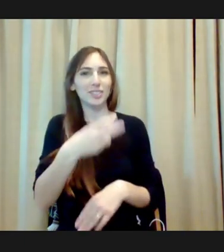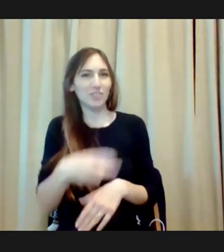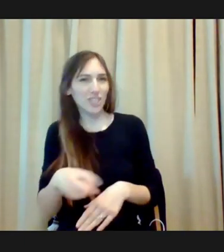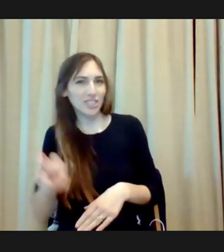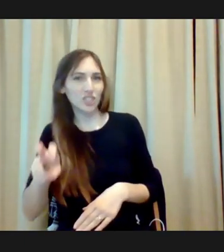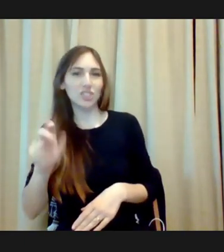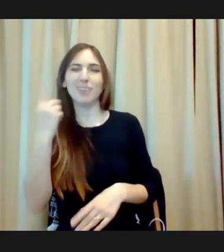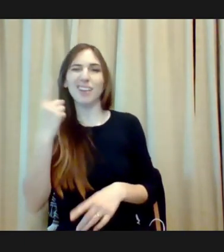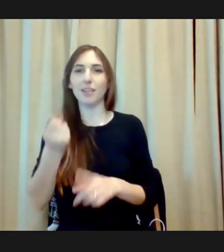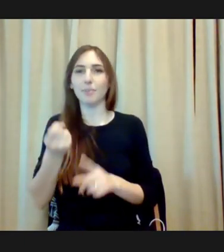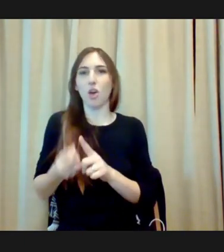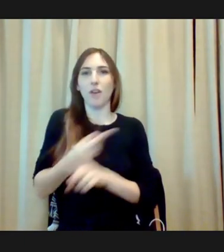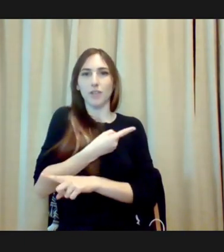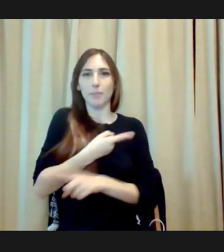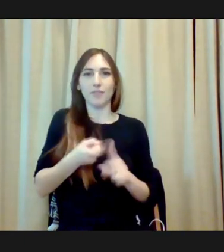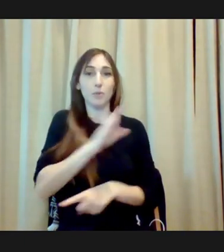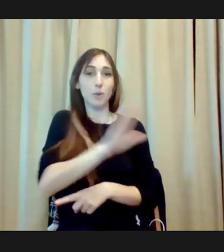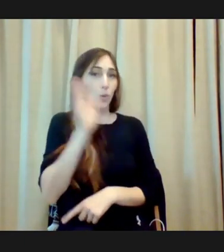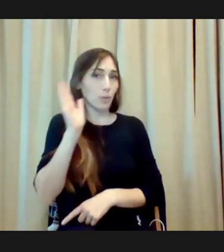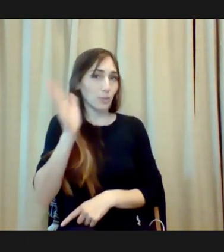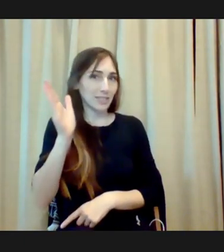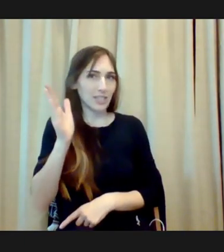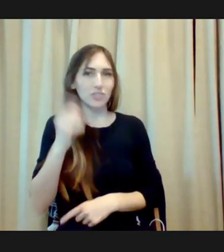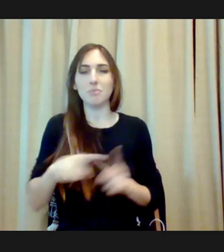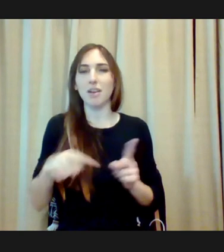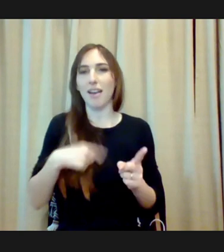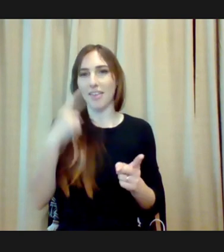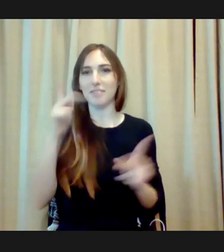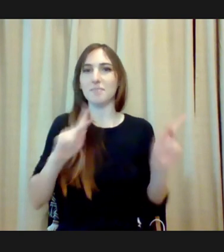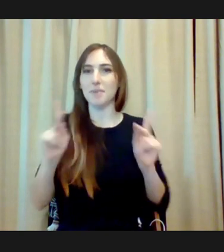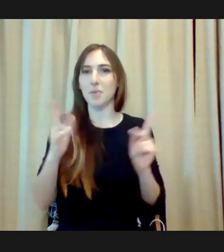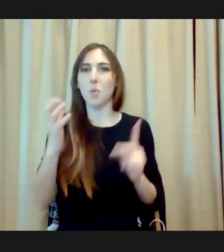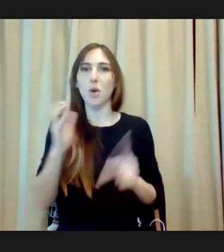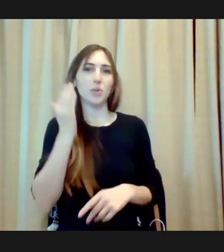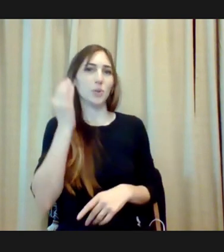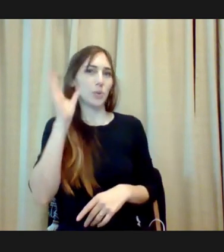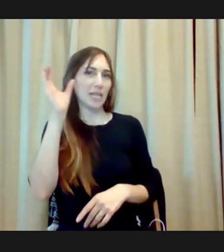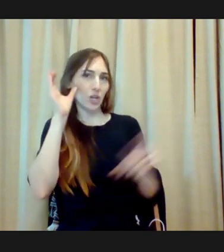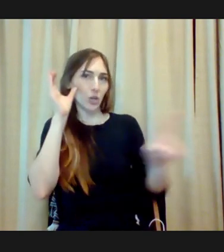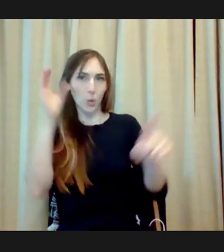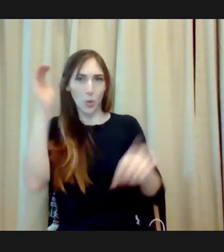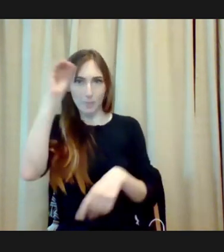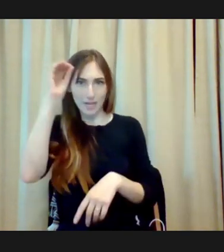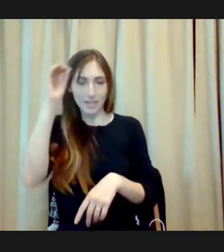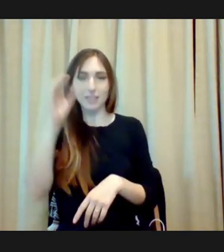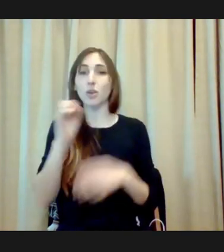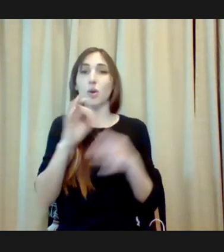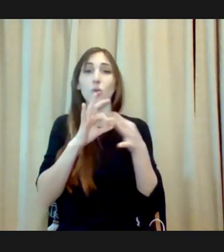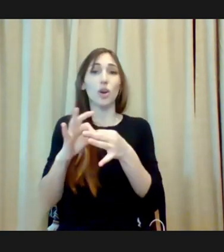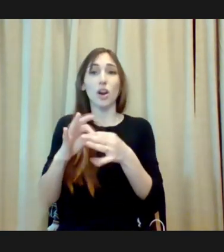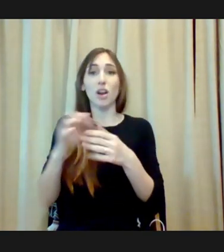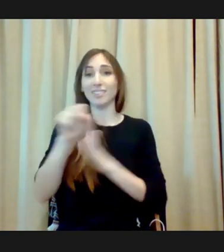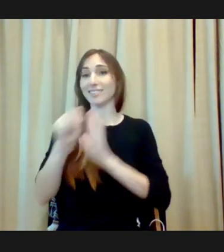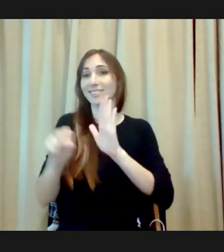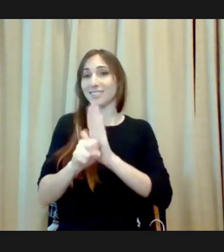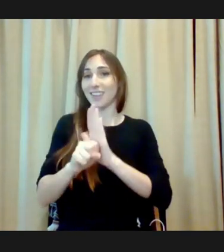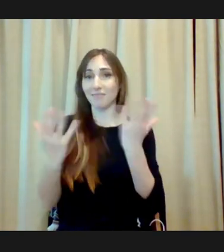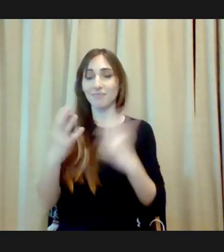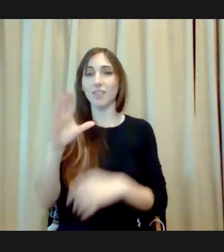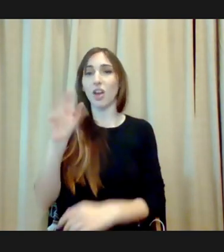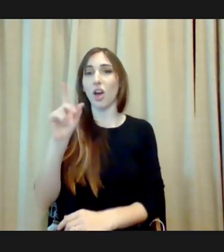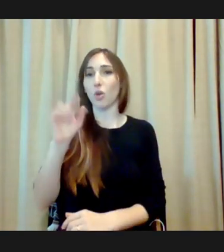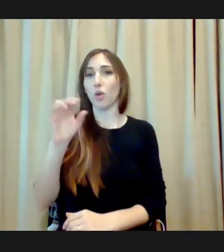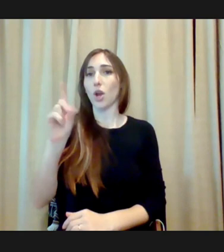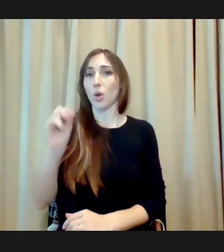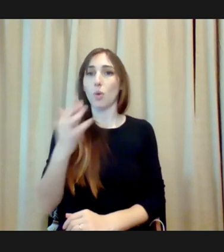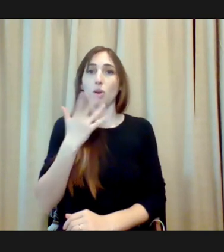of your presentation, but I think people like to hear your opinion. It's regarding Colorado and your perspective on the